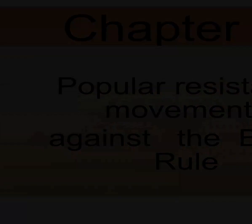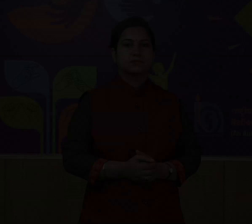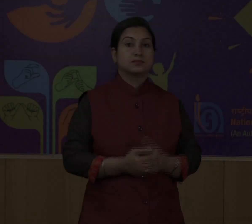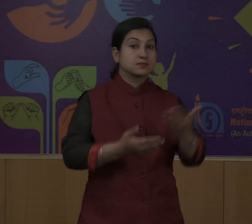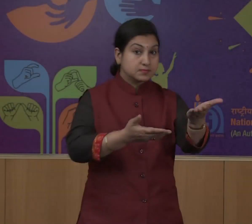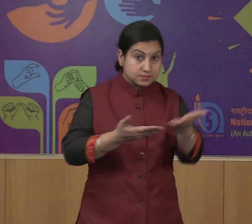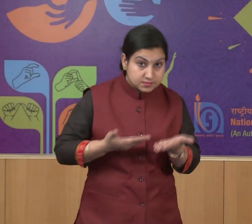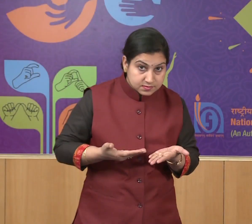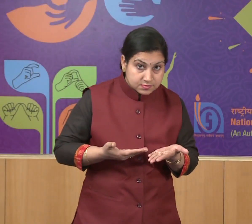Hello learners,